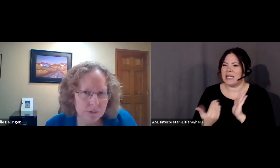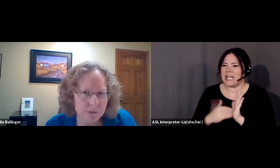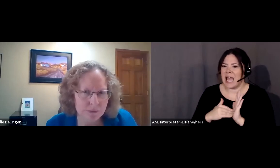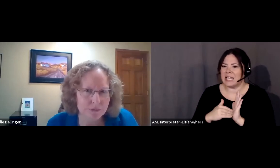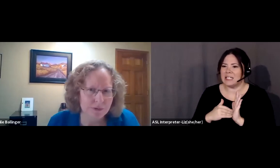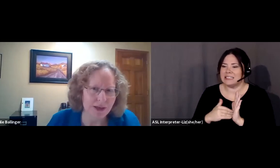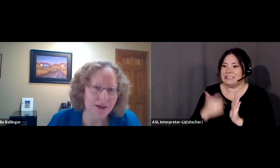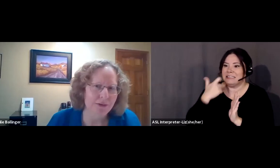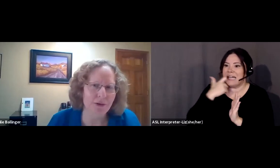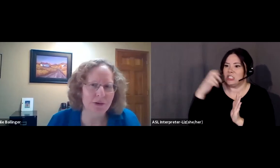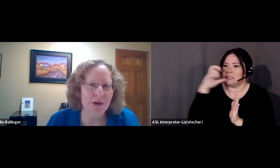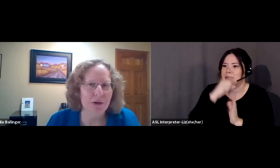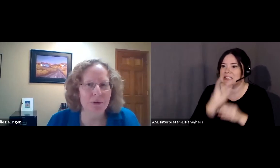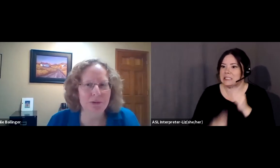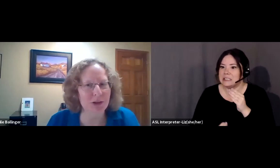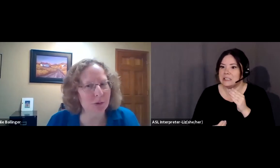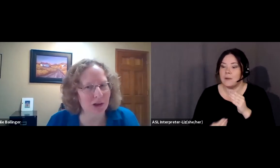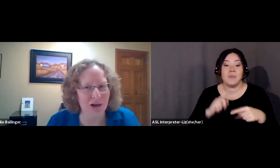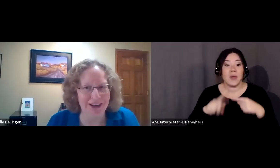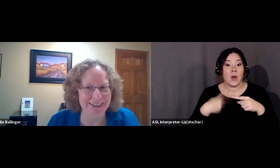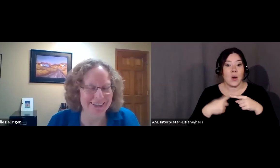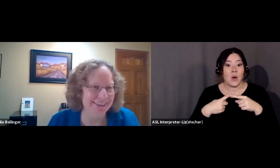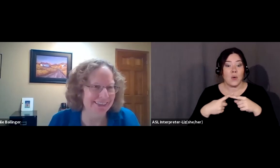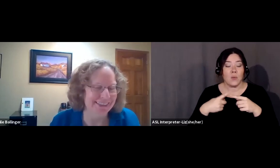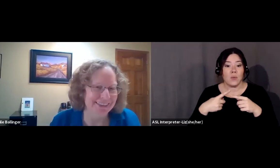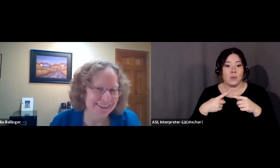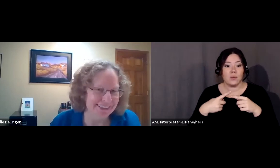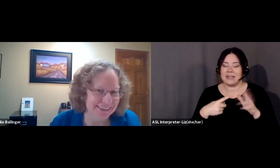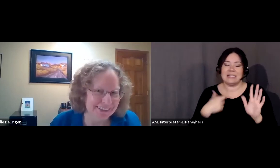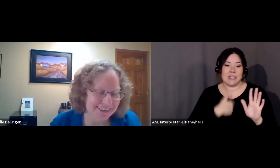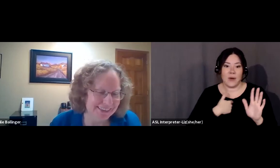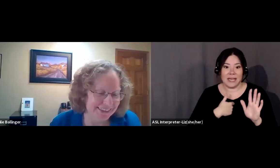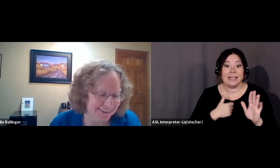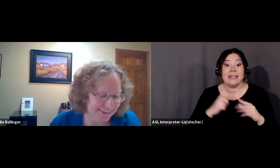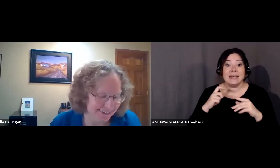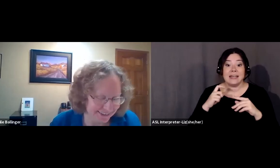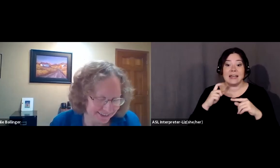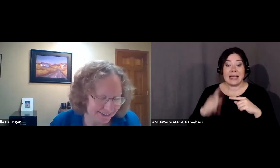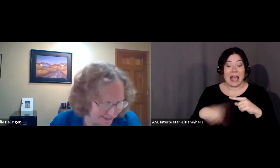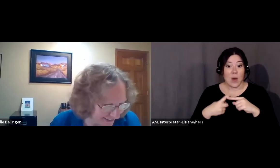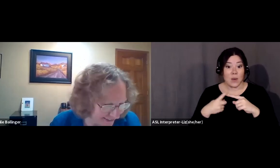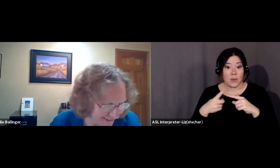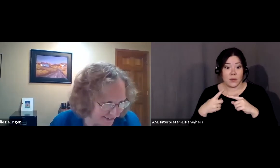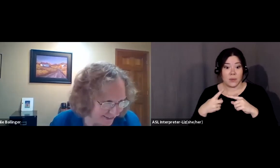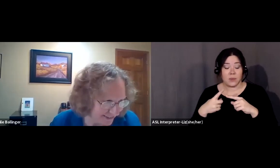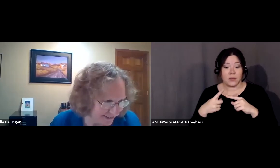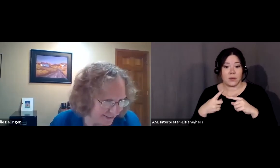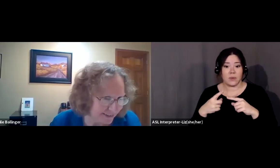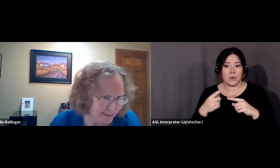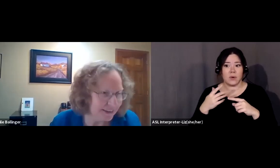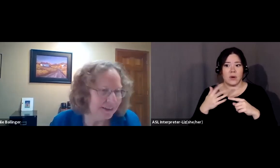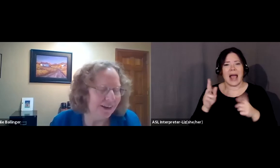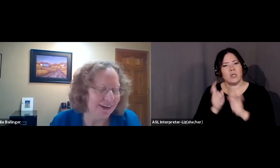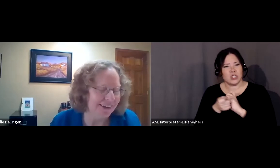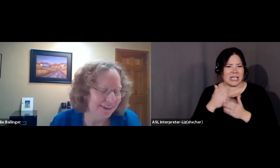just missed it. When a college uses, So sorry. It's okay. So when a college, I'm gonna kind of change some of